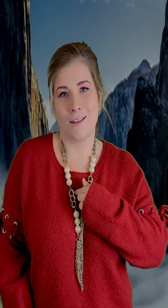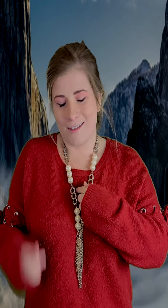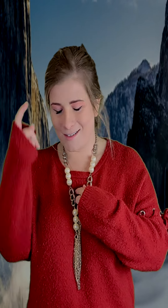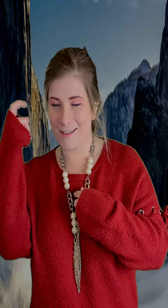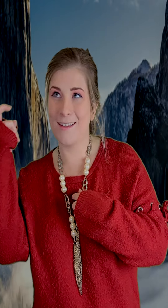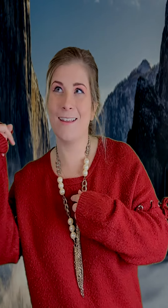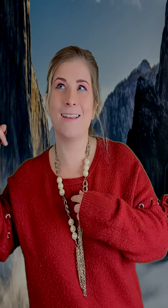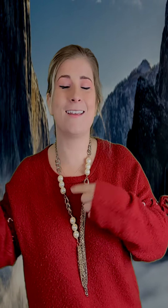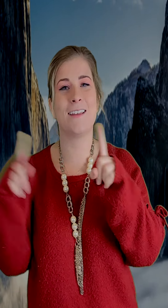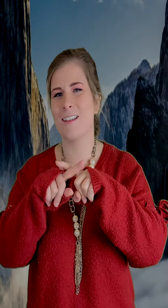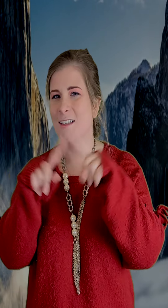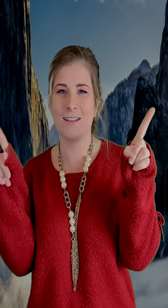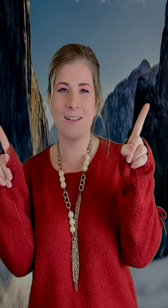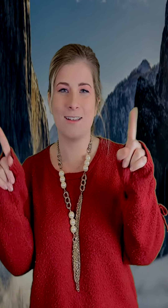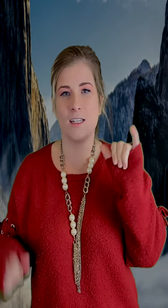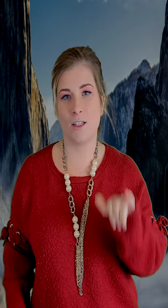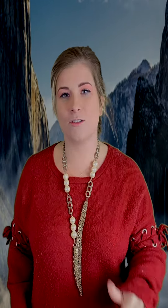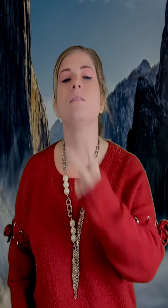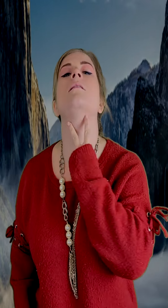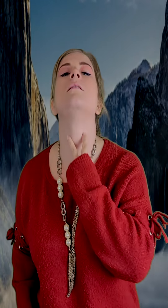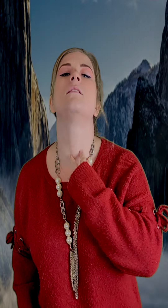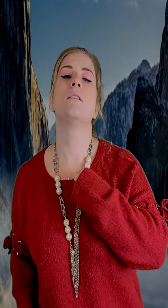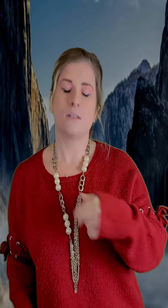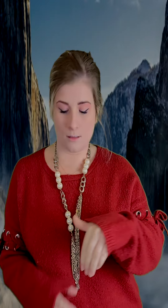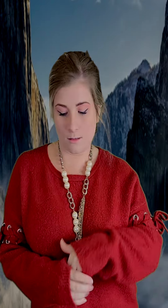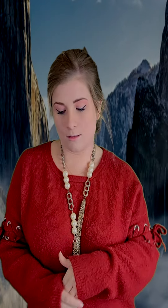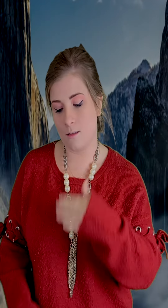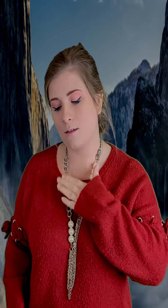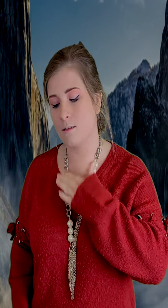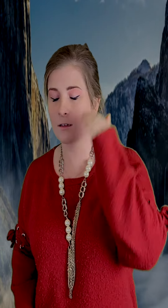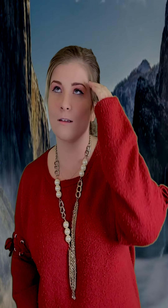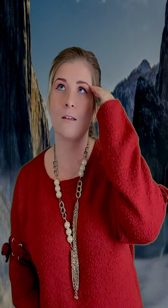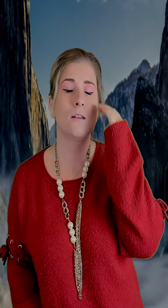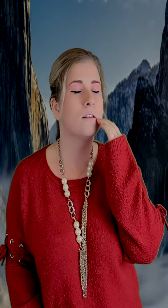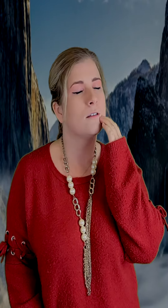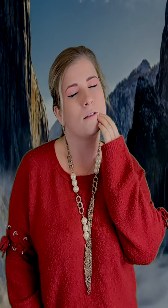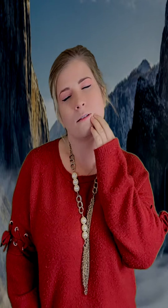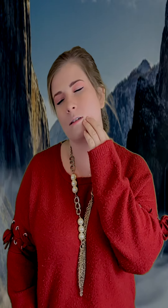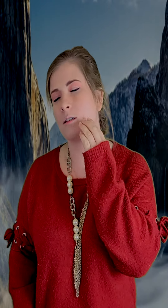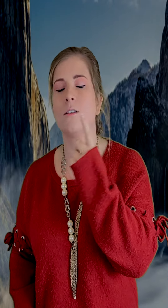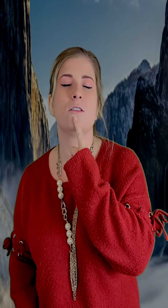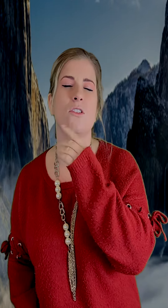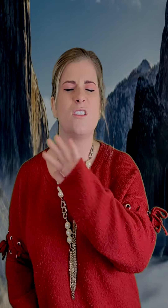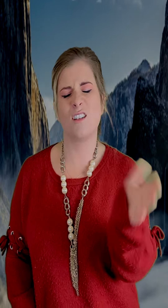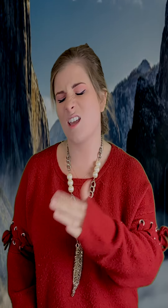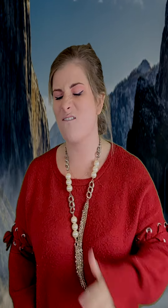I'm dreaming, but there's a voice inside my saying you'll